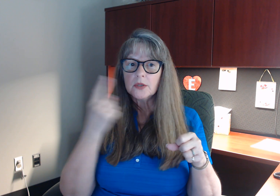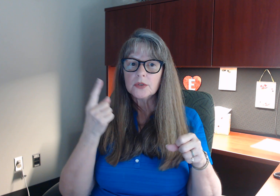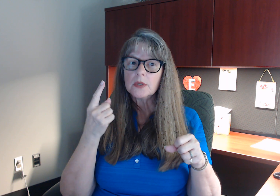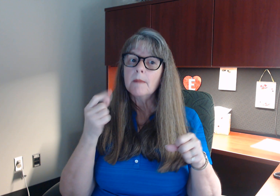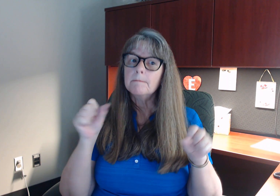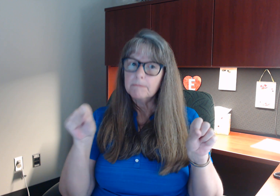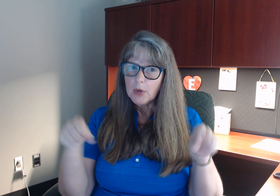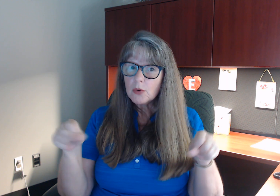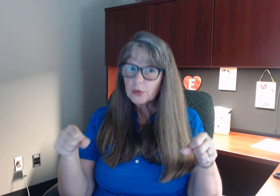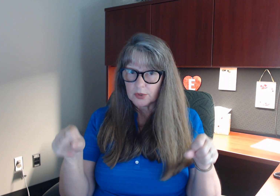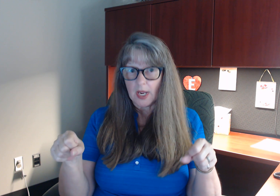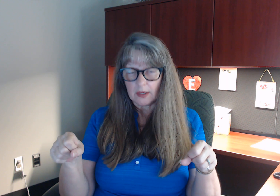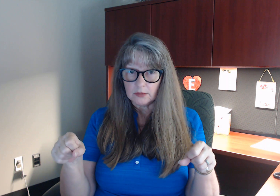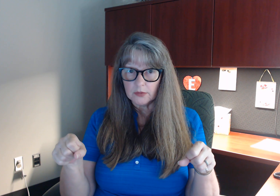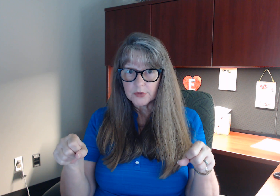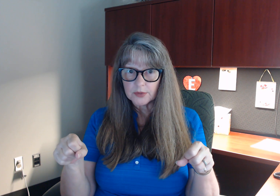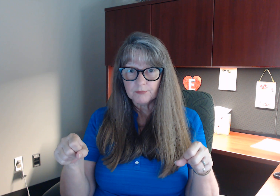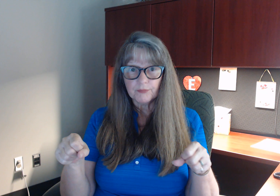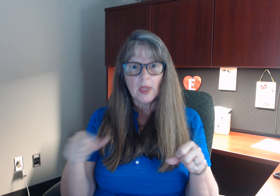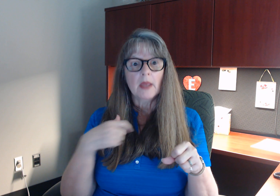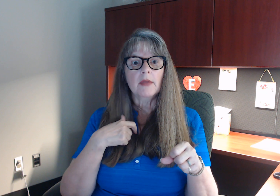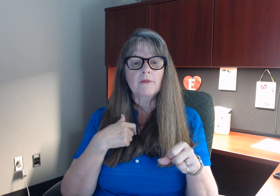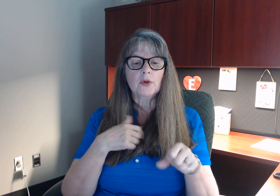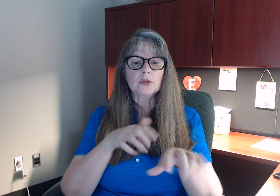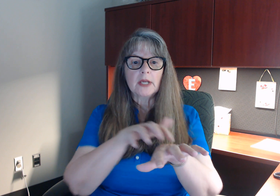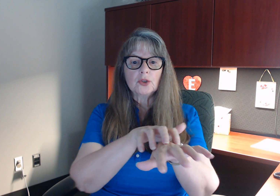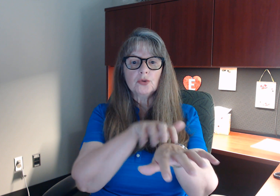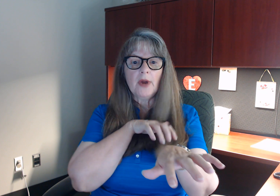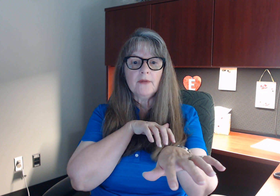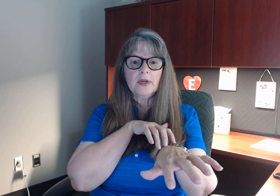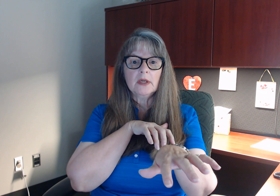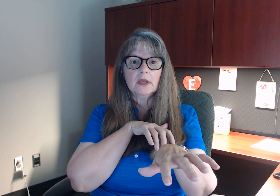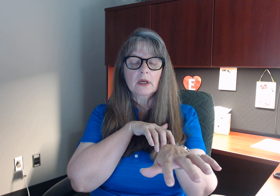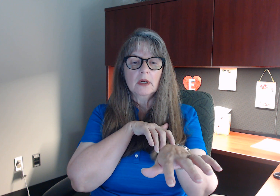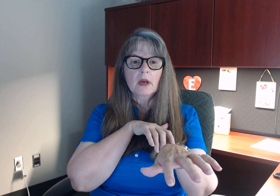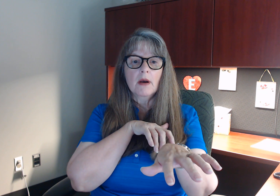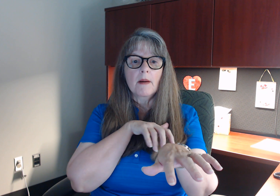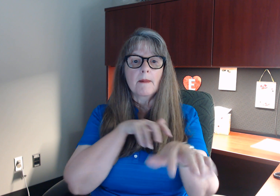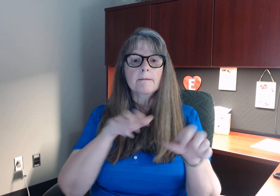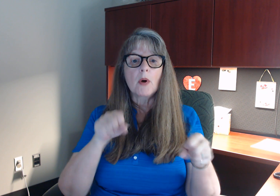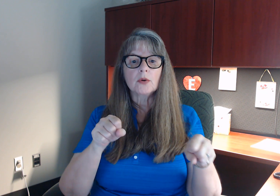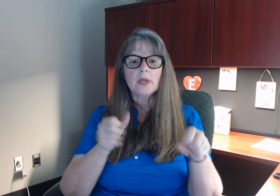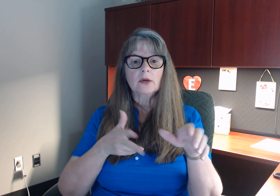Because motorcycles, if there's like traffic, motorcycle,